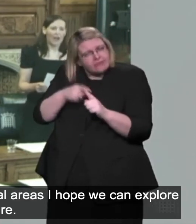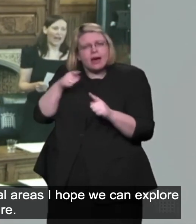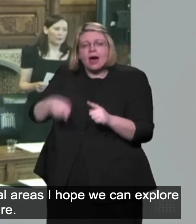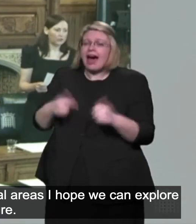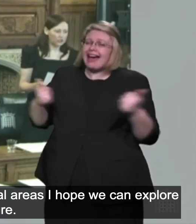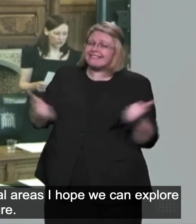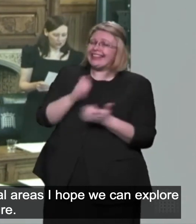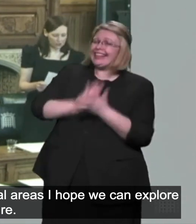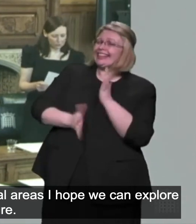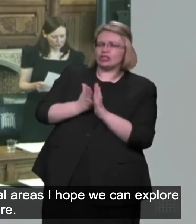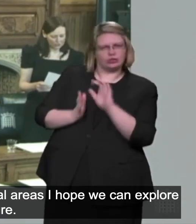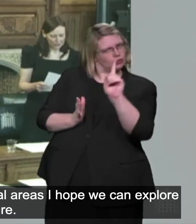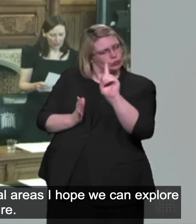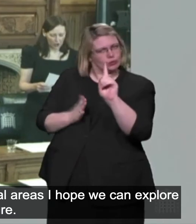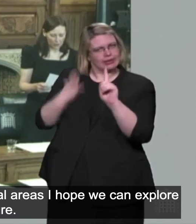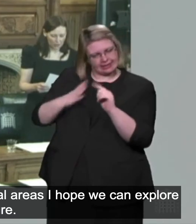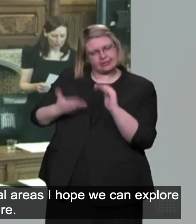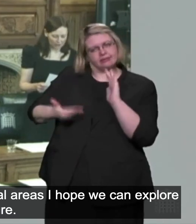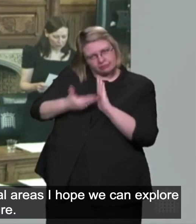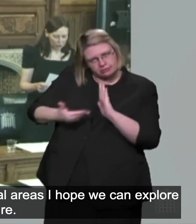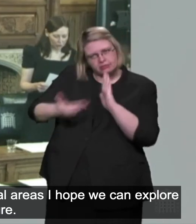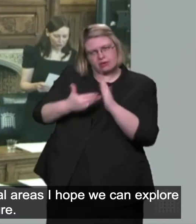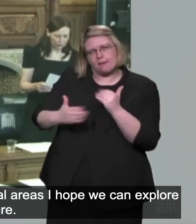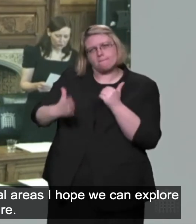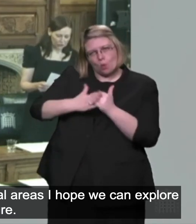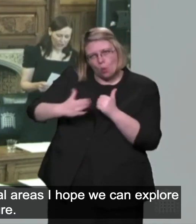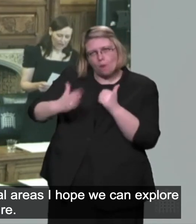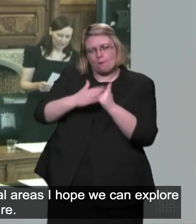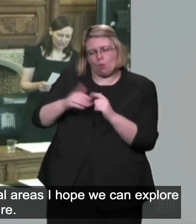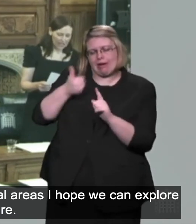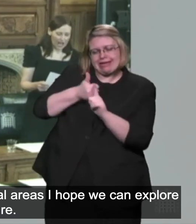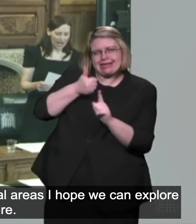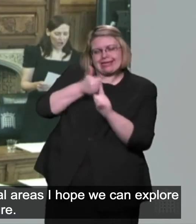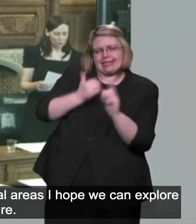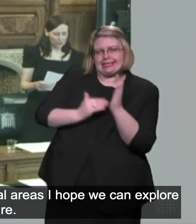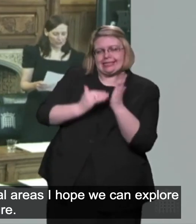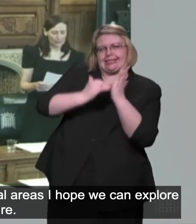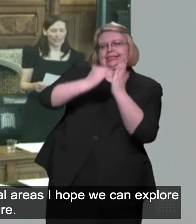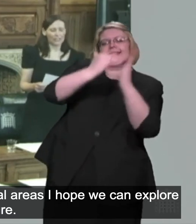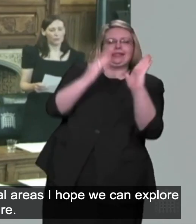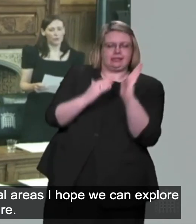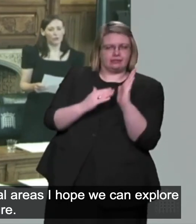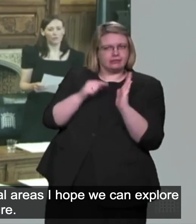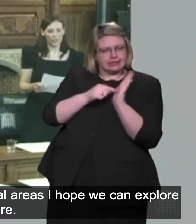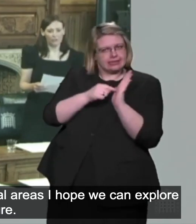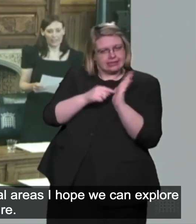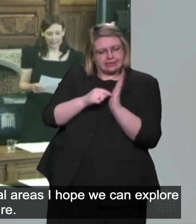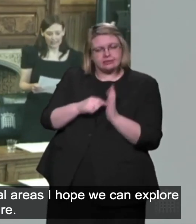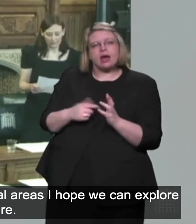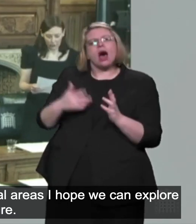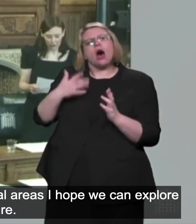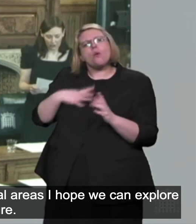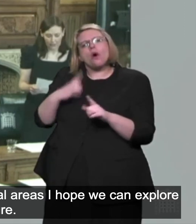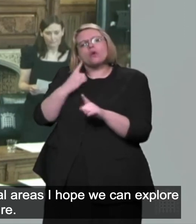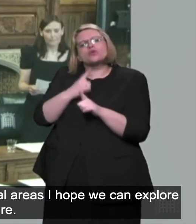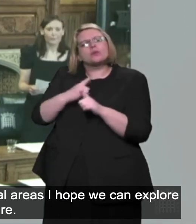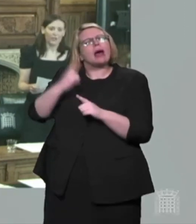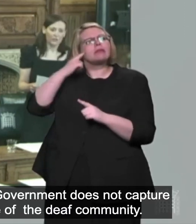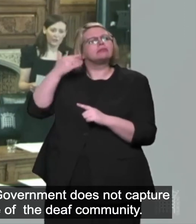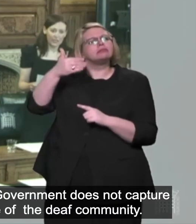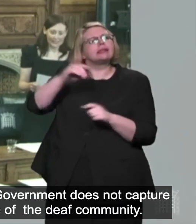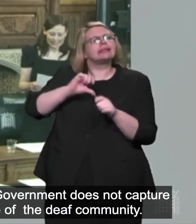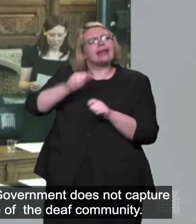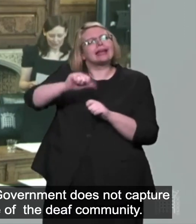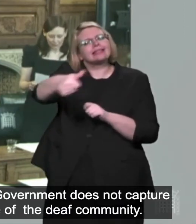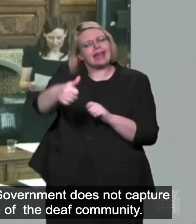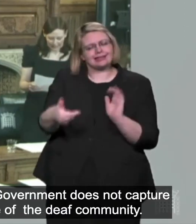on. And I want to touch briefly upon a few crucial areas I hope we can explore further in the future.